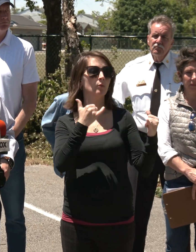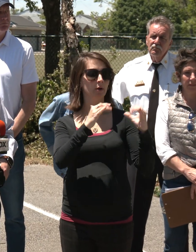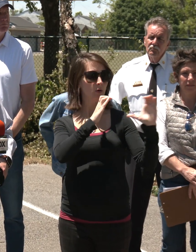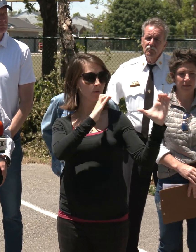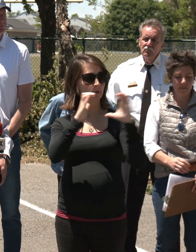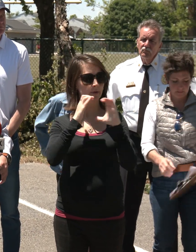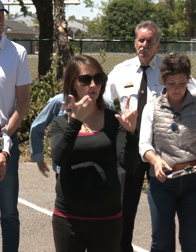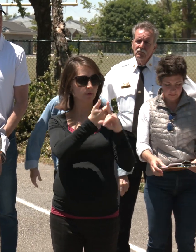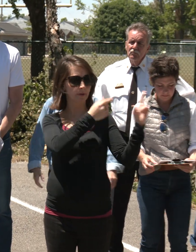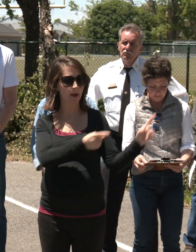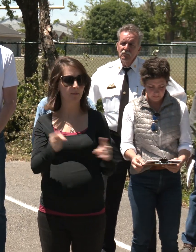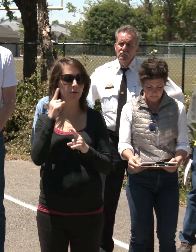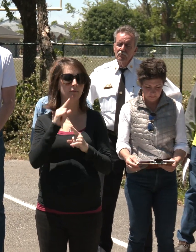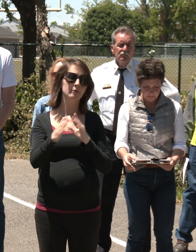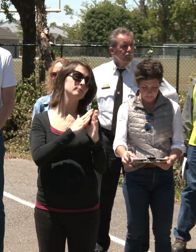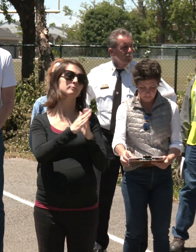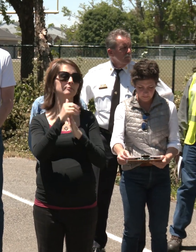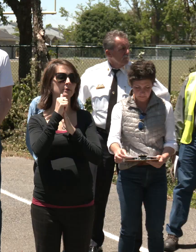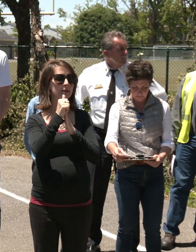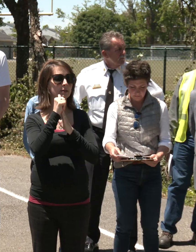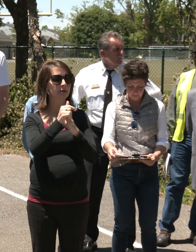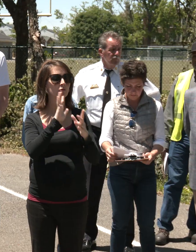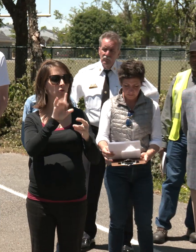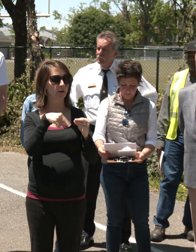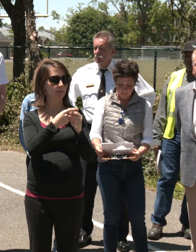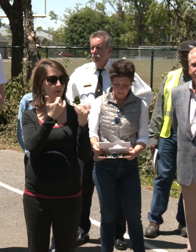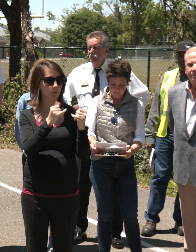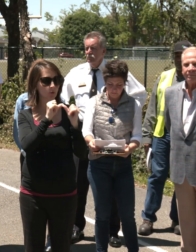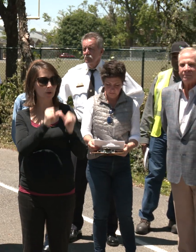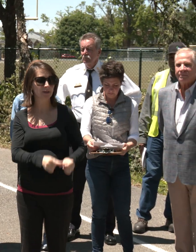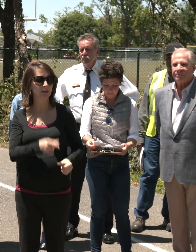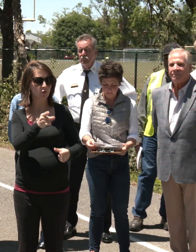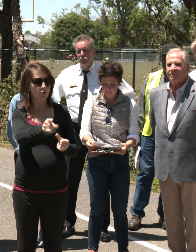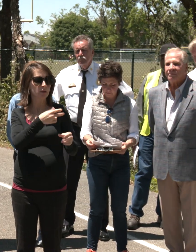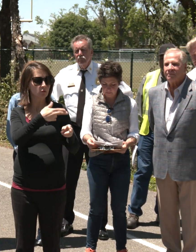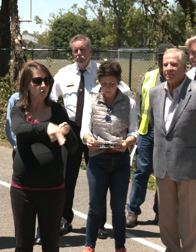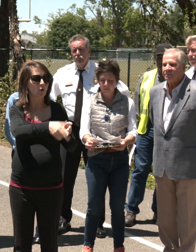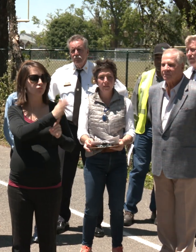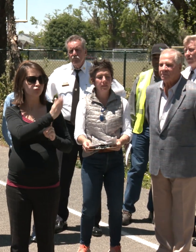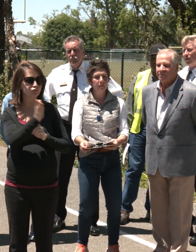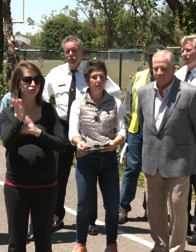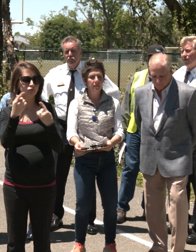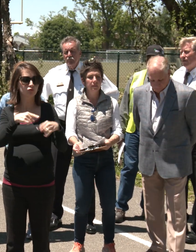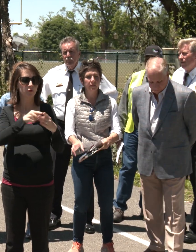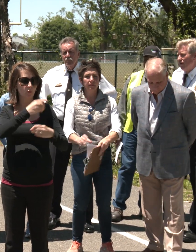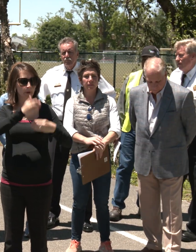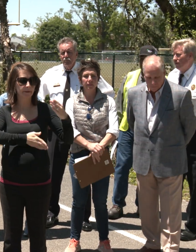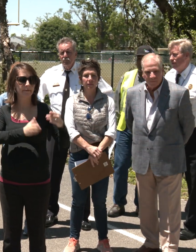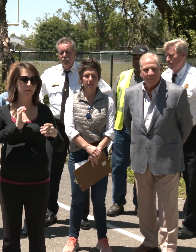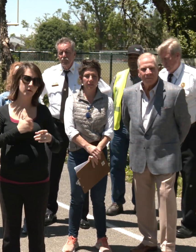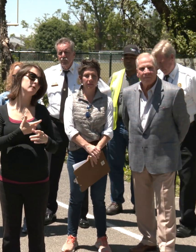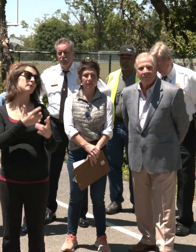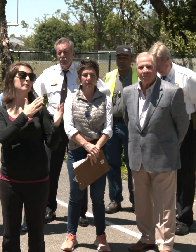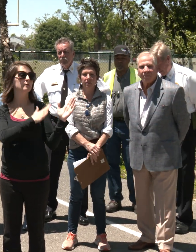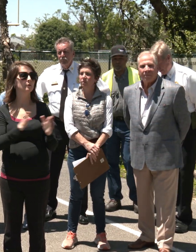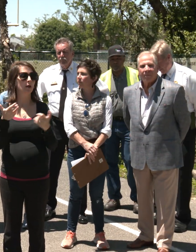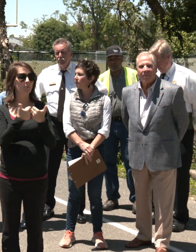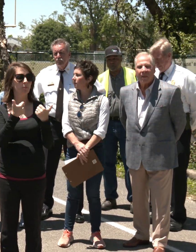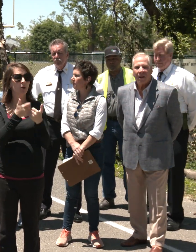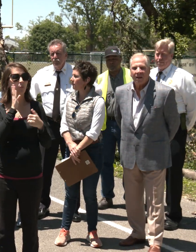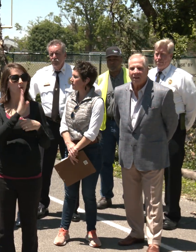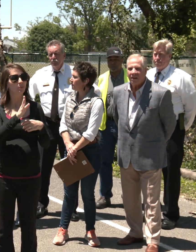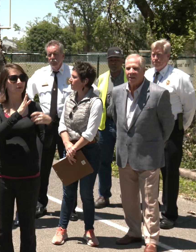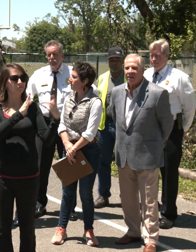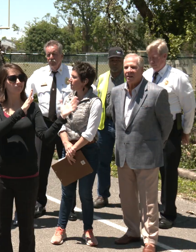conversation now, city leaders, on continuing these briefings through the weekend. Our game plan right now is 1 p.m.